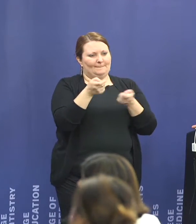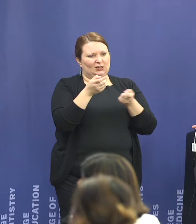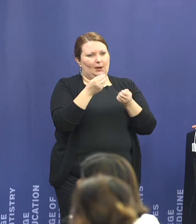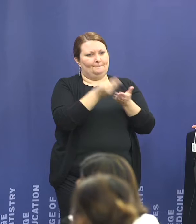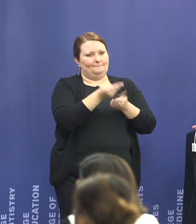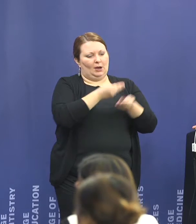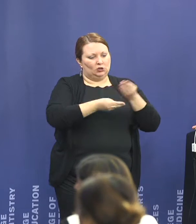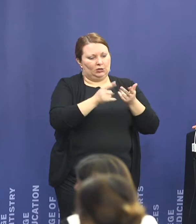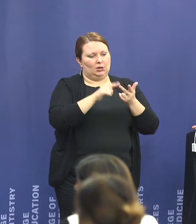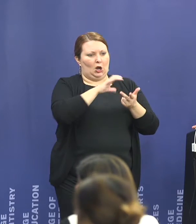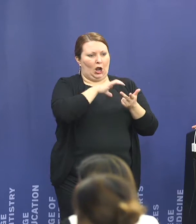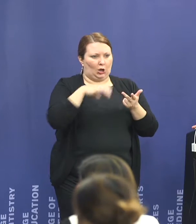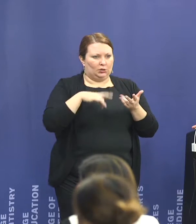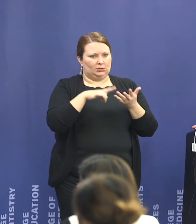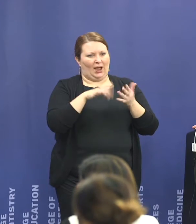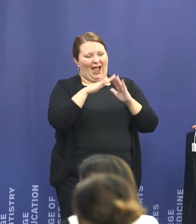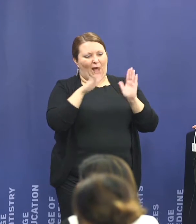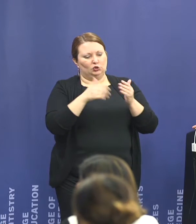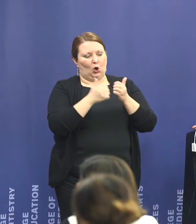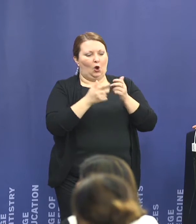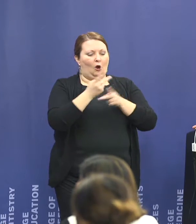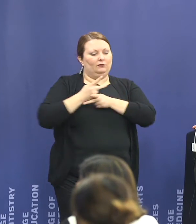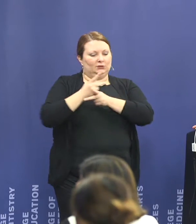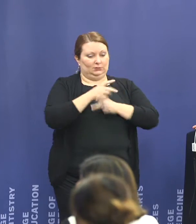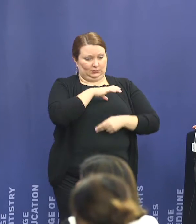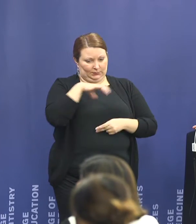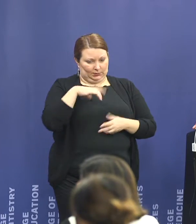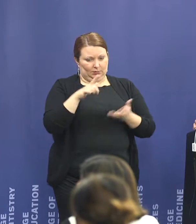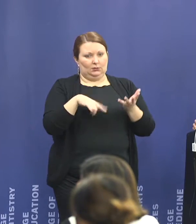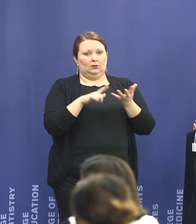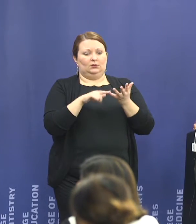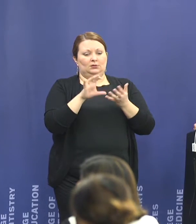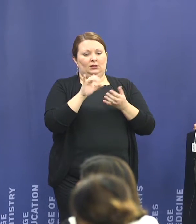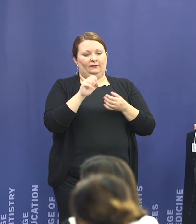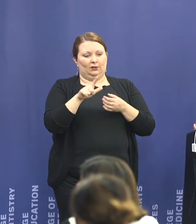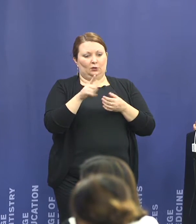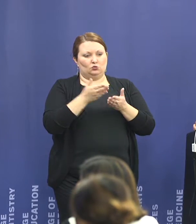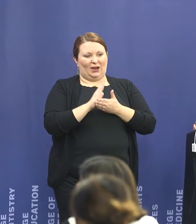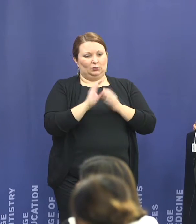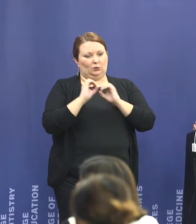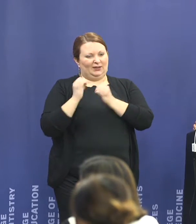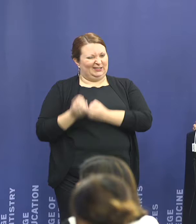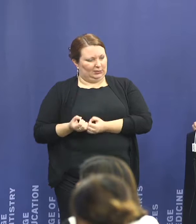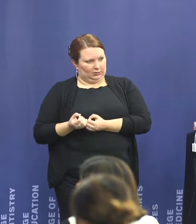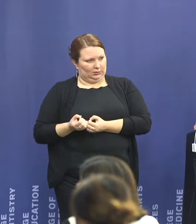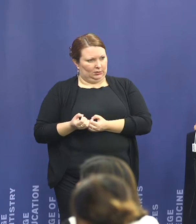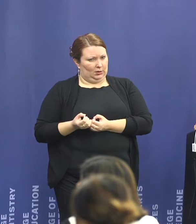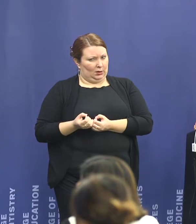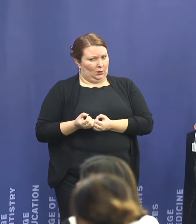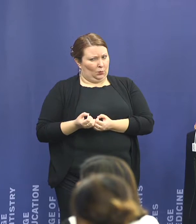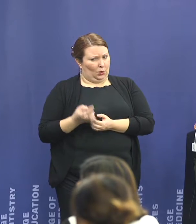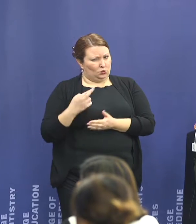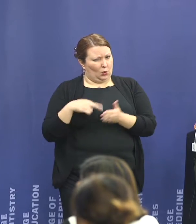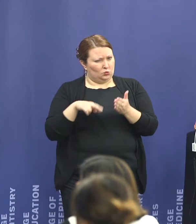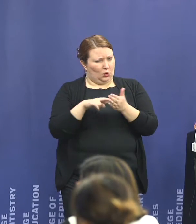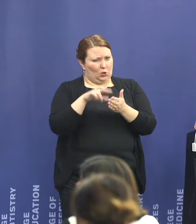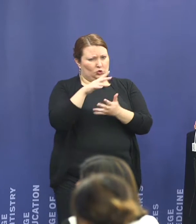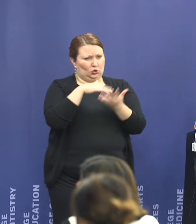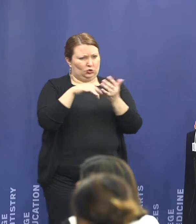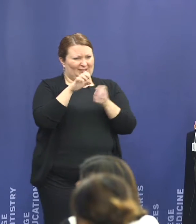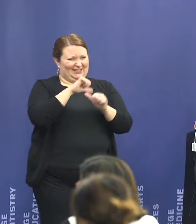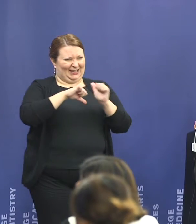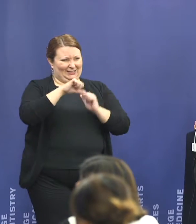Budget, Congress, there's a House Oversight Committee, and of course, civil rights organizations. But again, what role will social